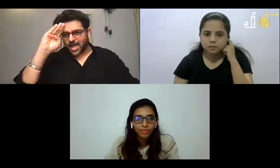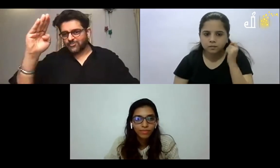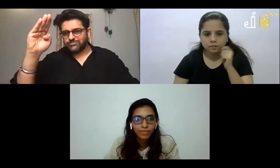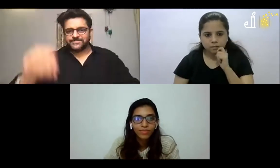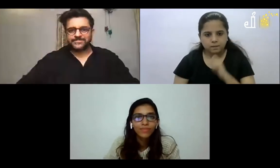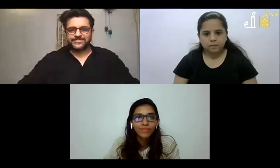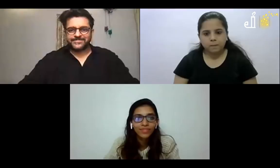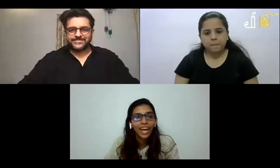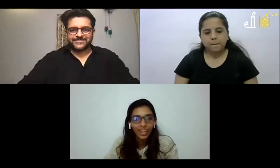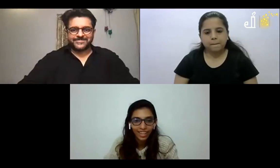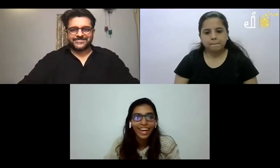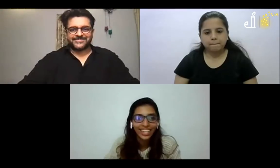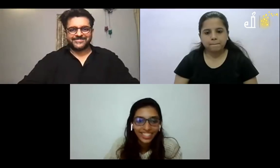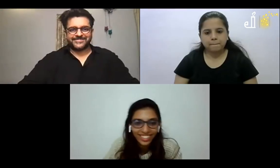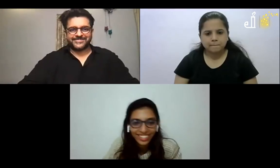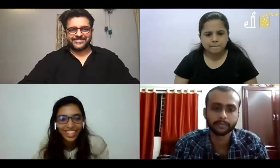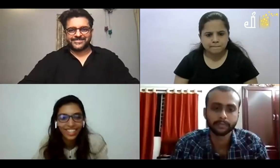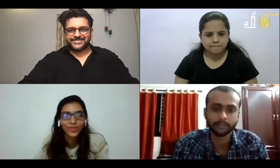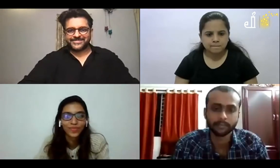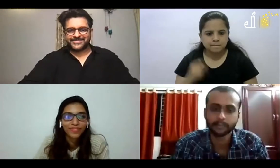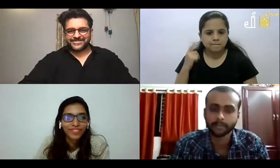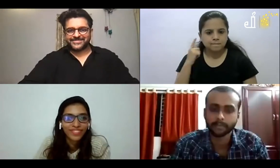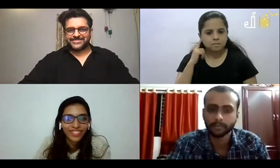Great. Hi, hello.